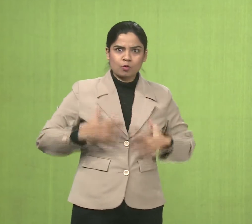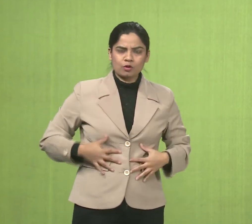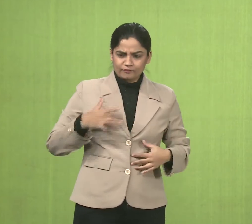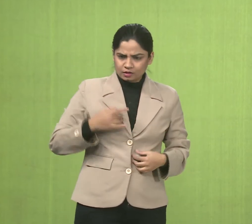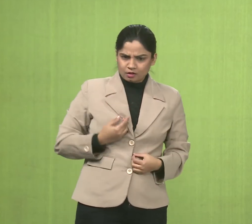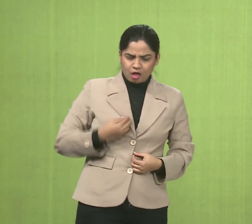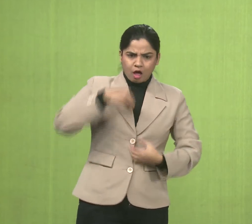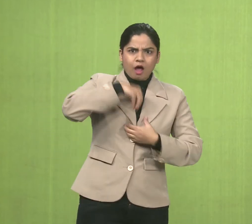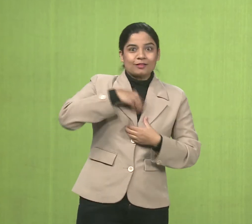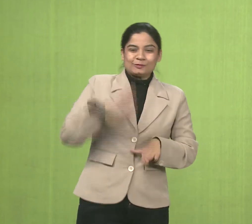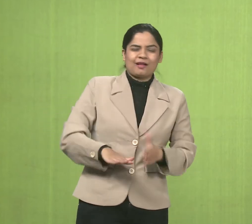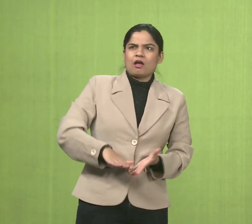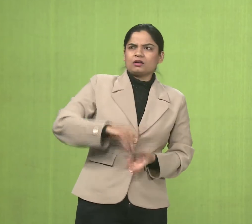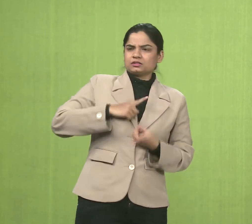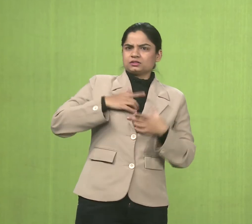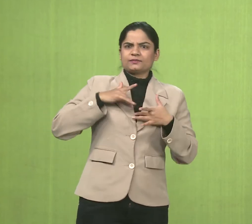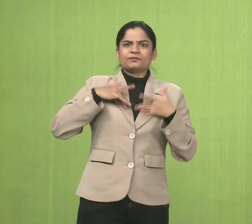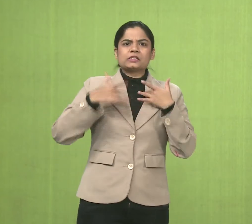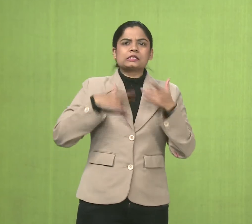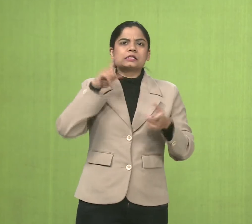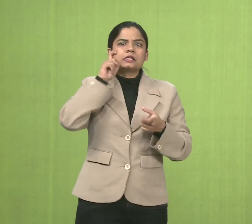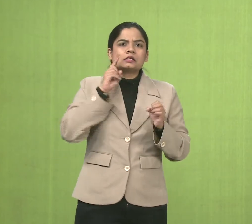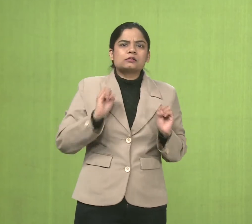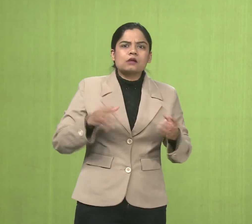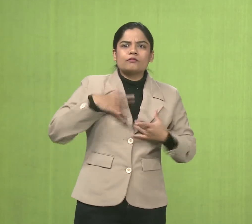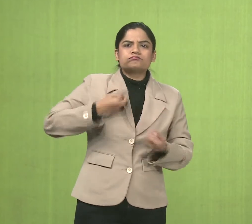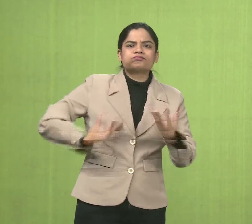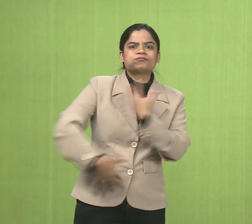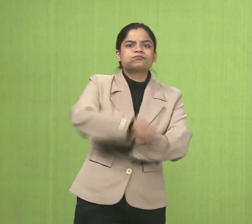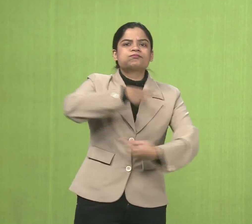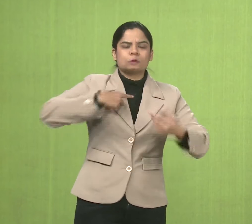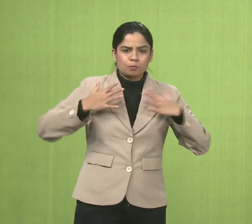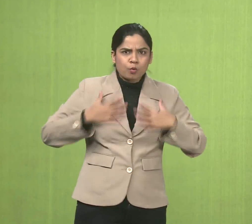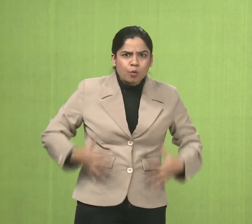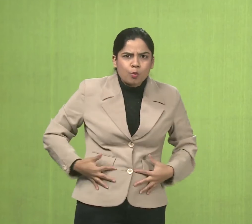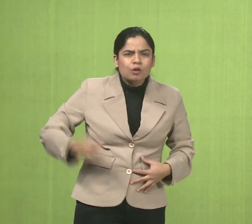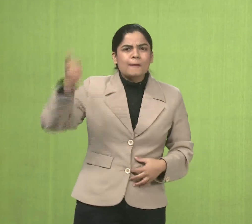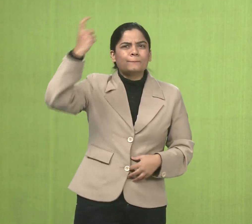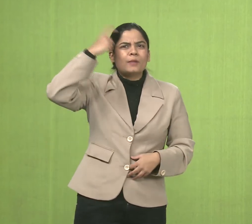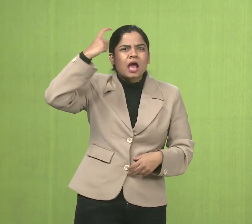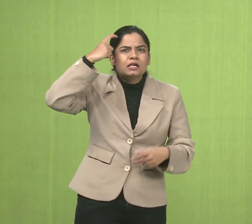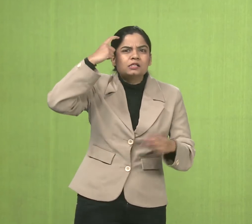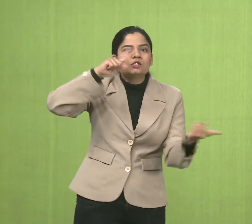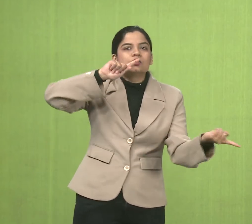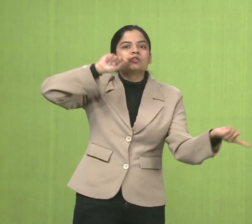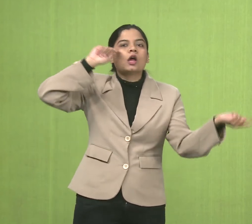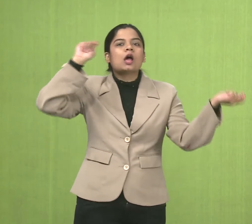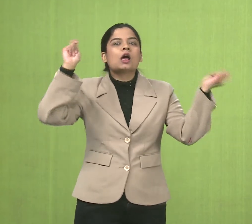that the bodies also starts to change. Sexual growth happens and maturation happens. The